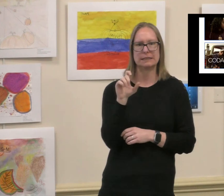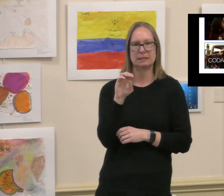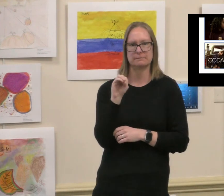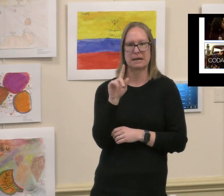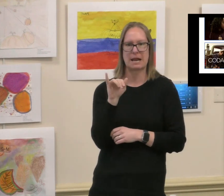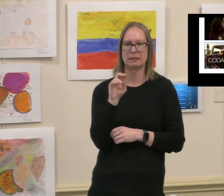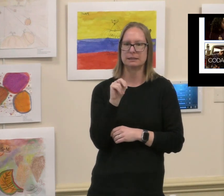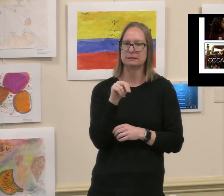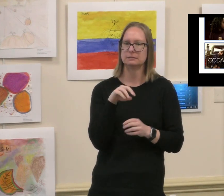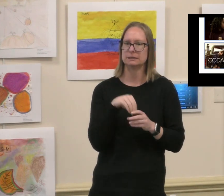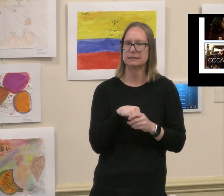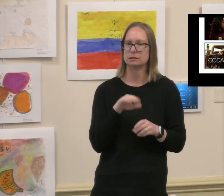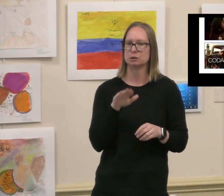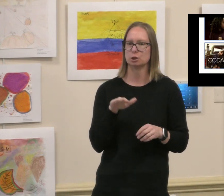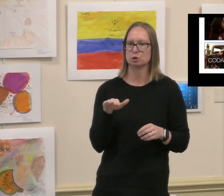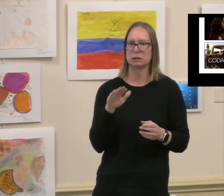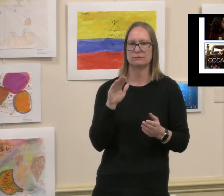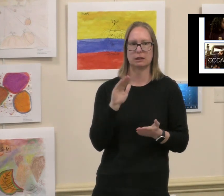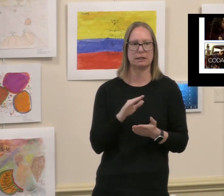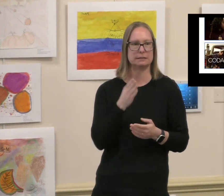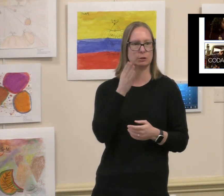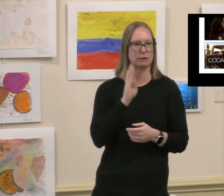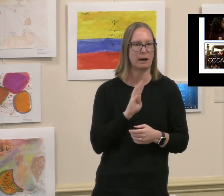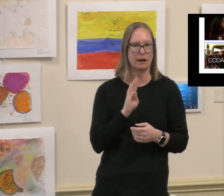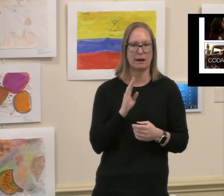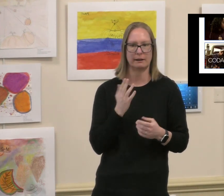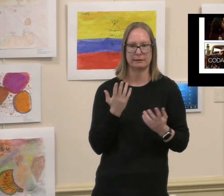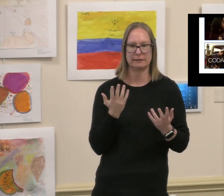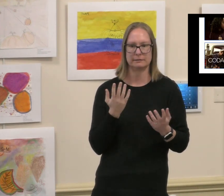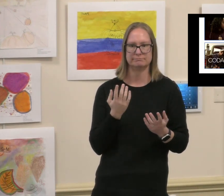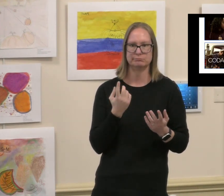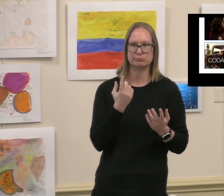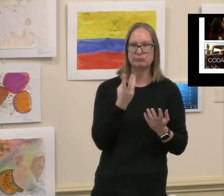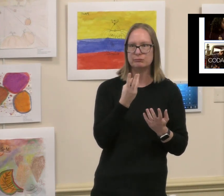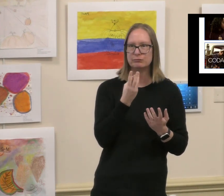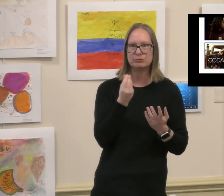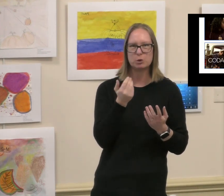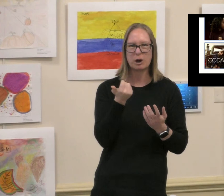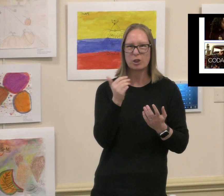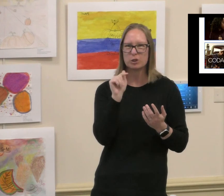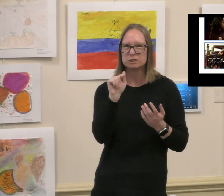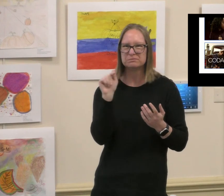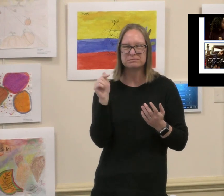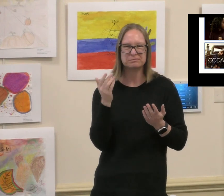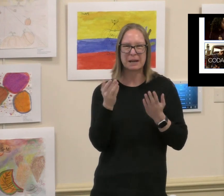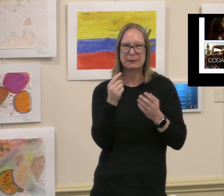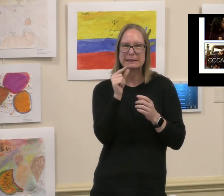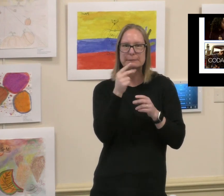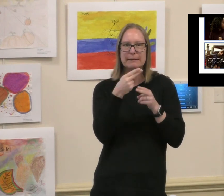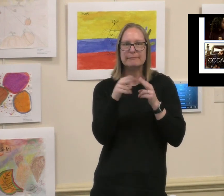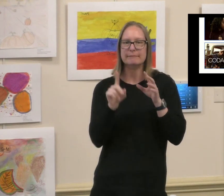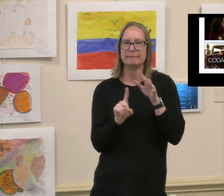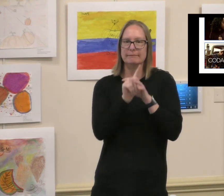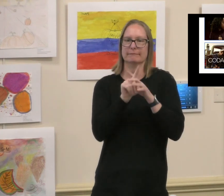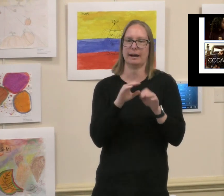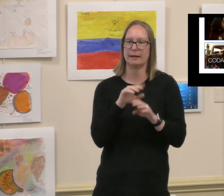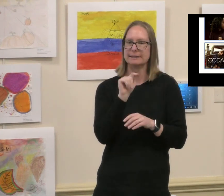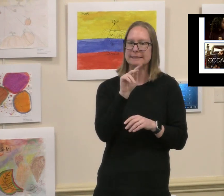deaf representation. Marley Matlin was in Children of a Lesser God. And there might have been one or two